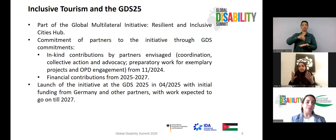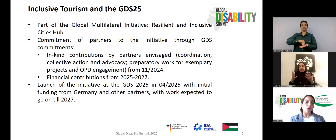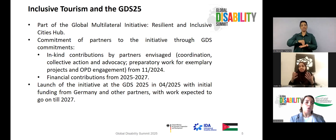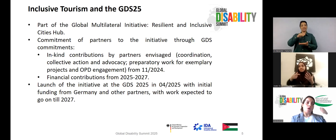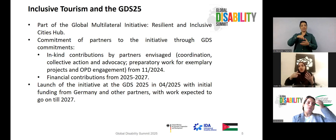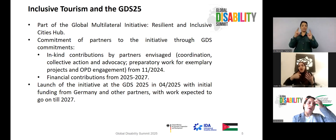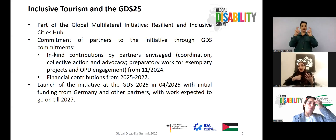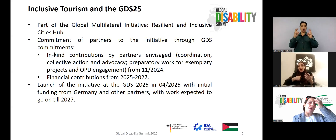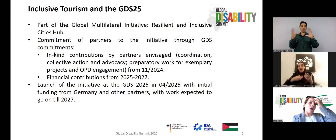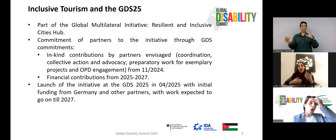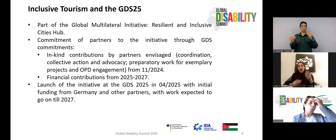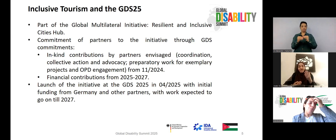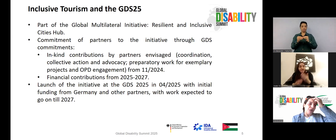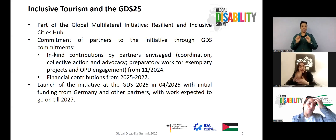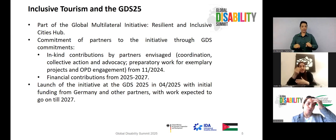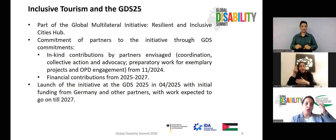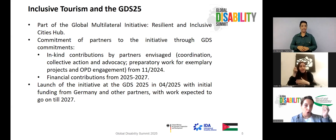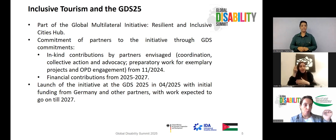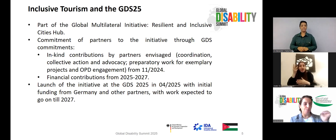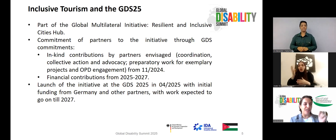title, whereby we hope